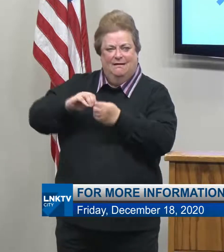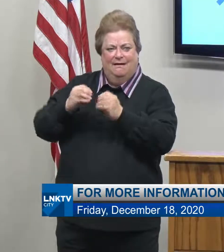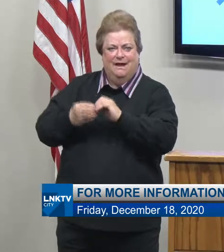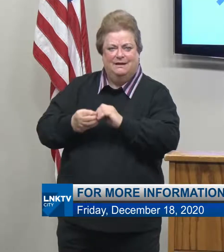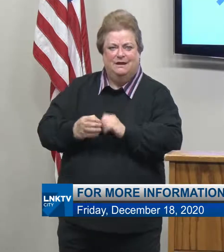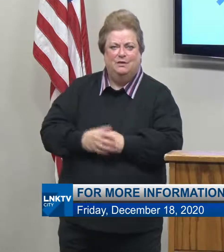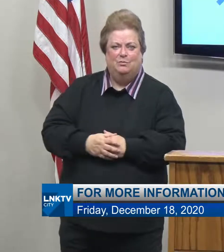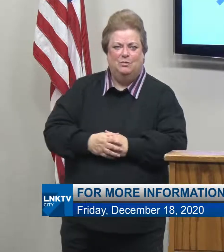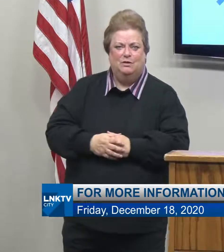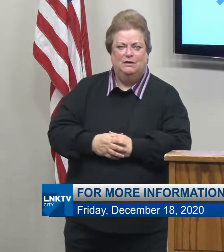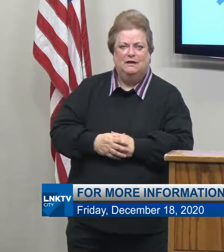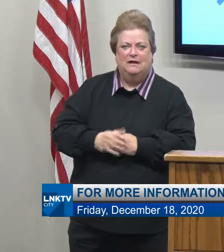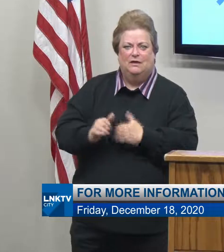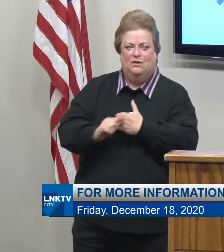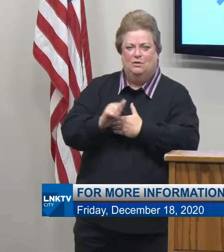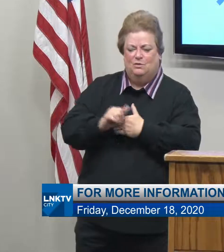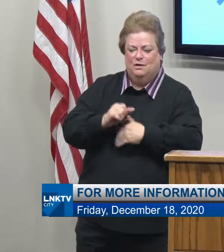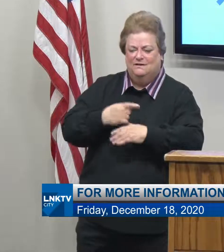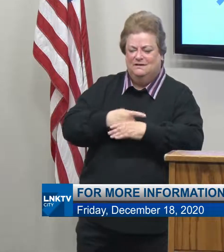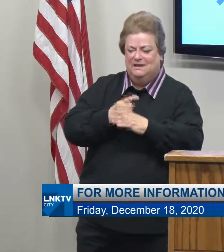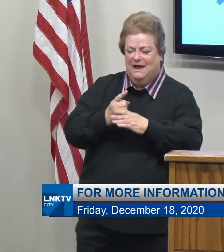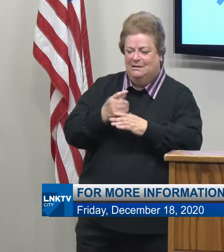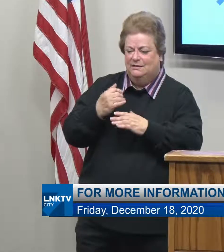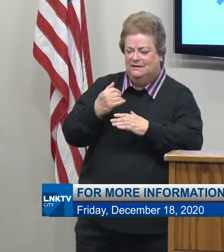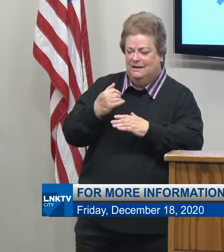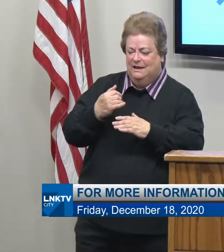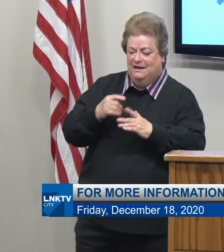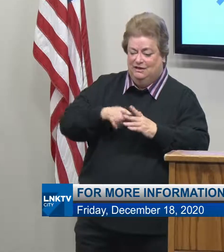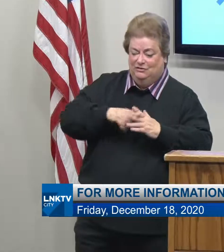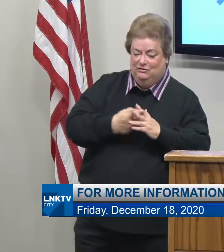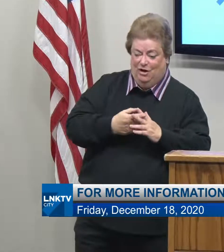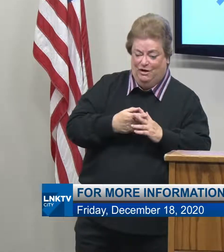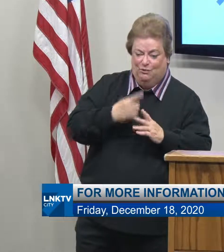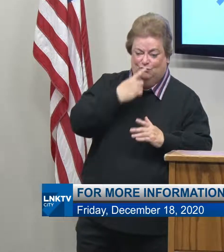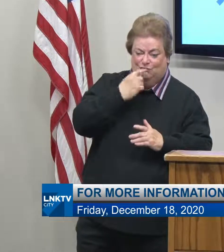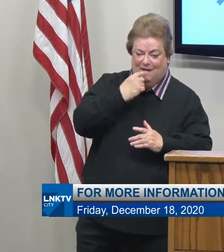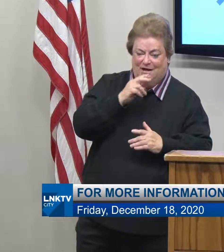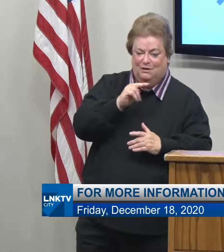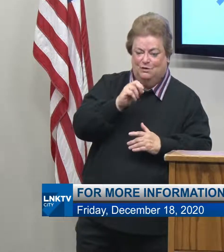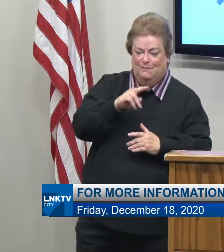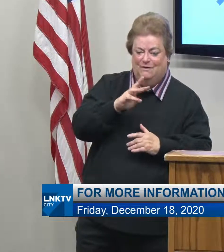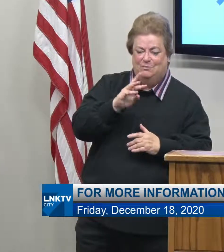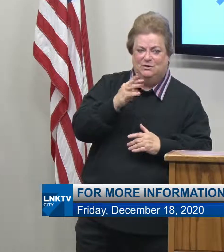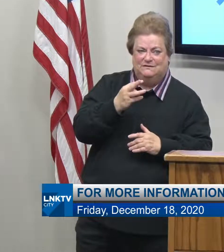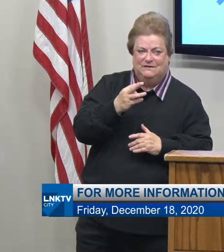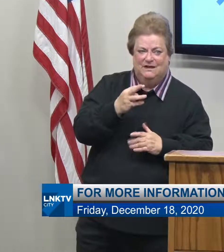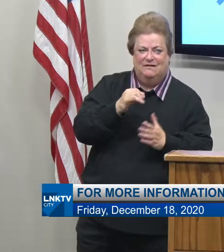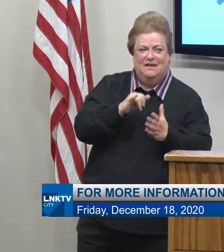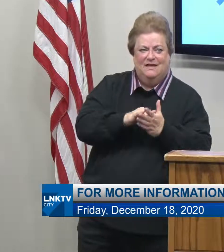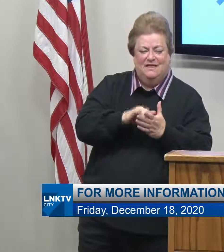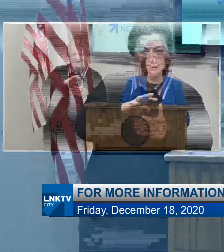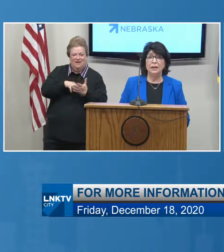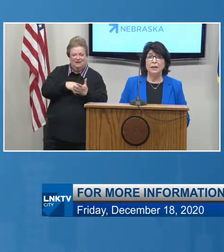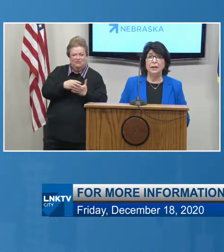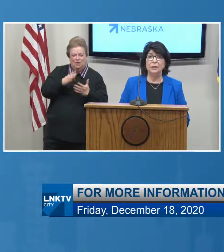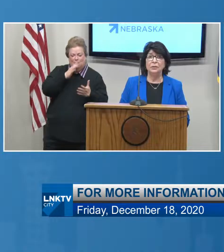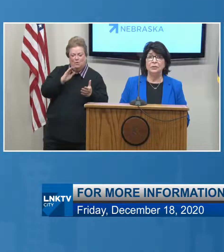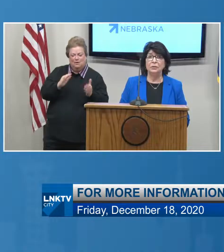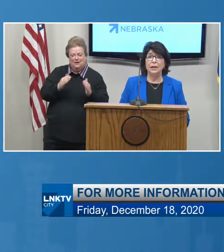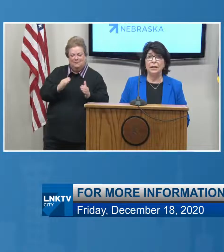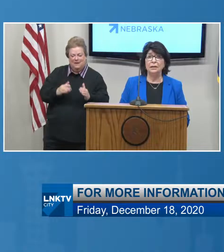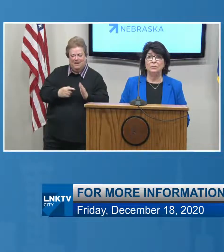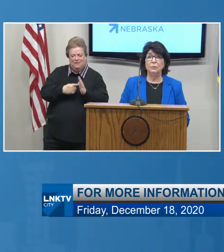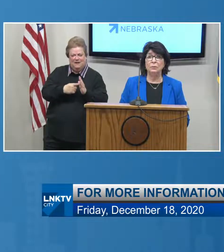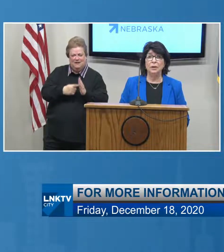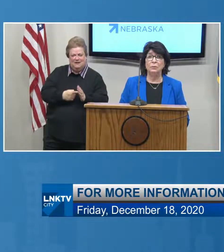The COVID risk dial first moved into the red on Friday, November 6th. This chart compares key indicators